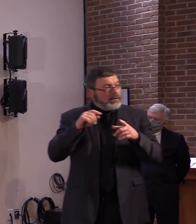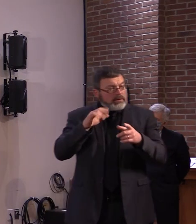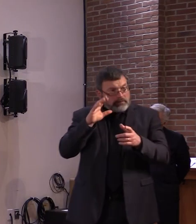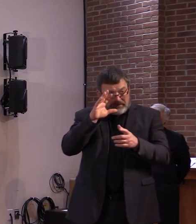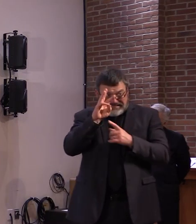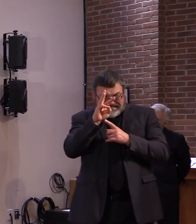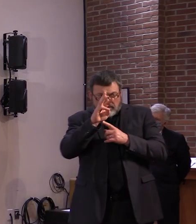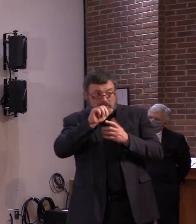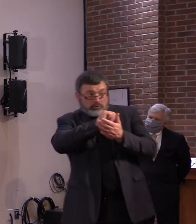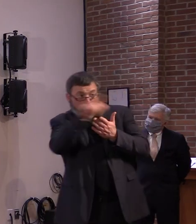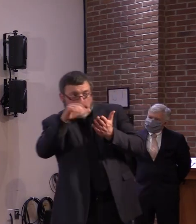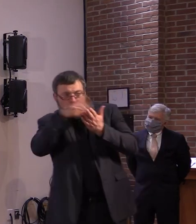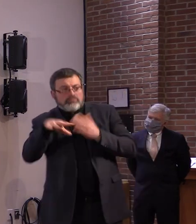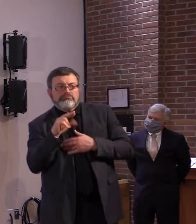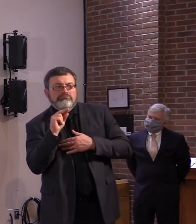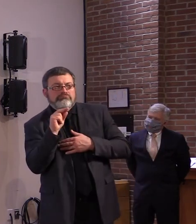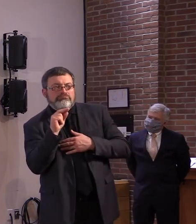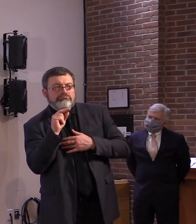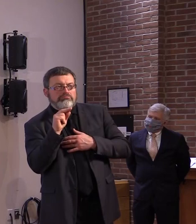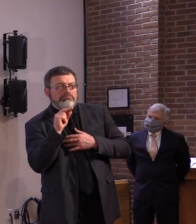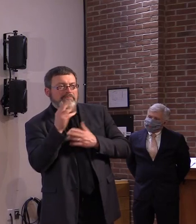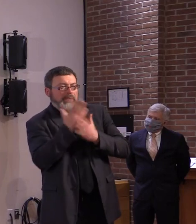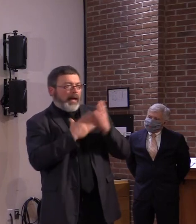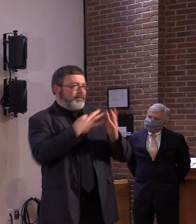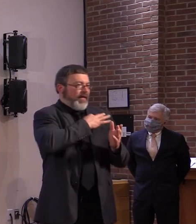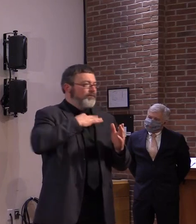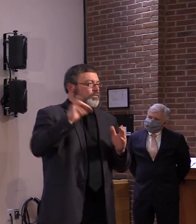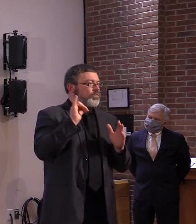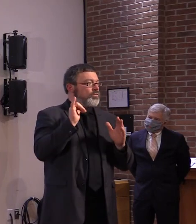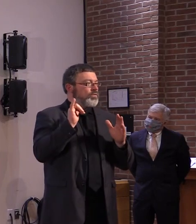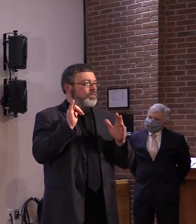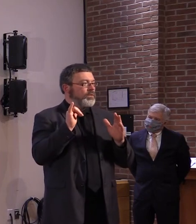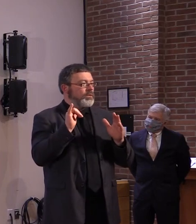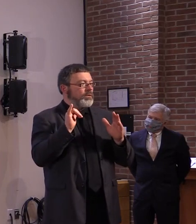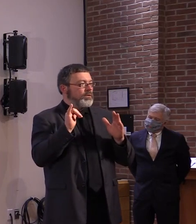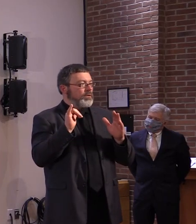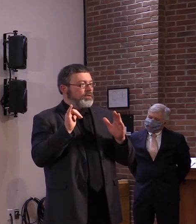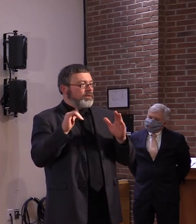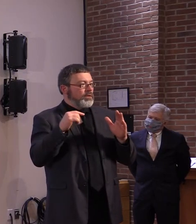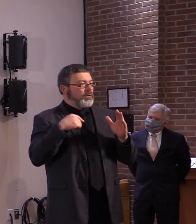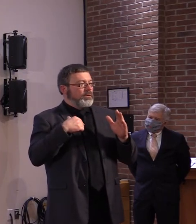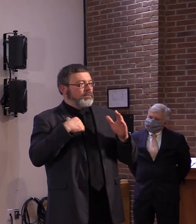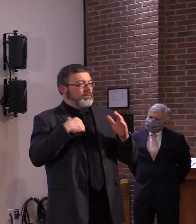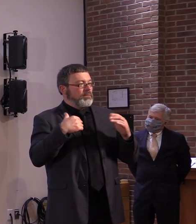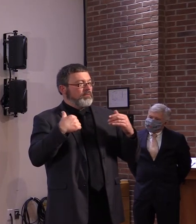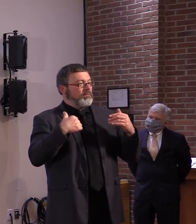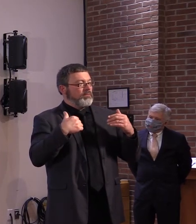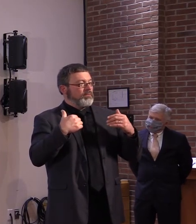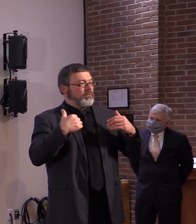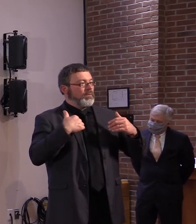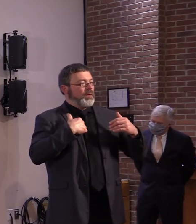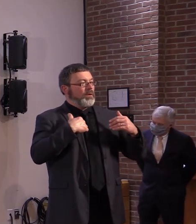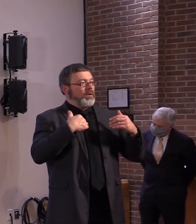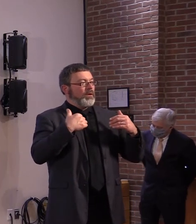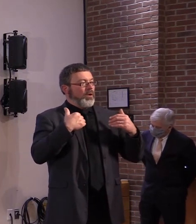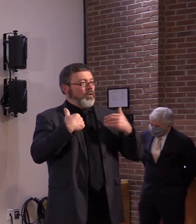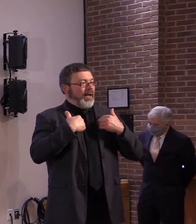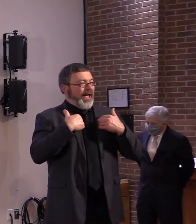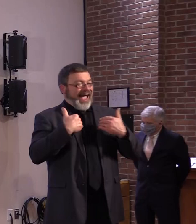I'm aware of 6 student cases. Not aware of any others. All right. Thank you so much.